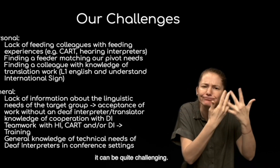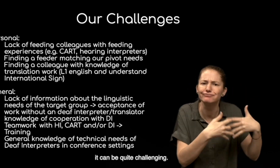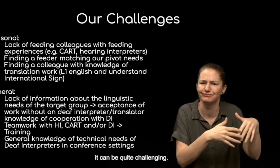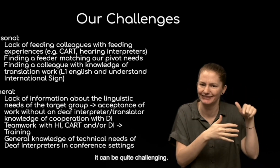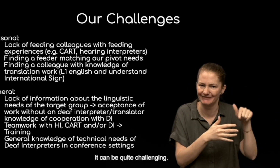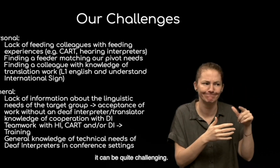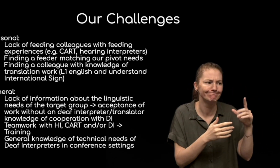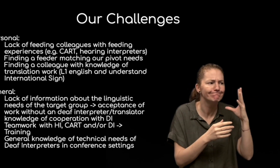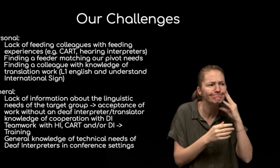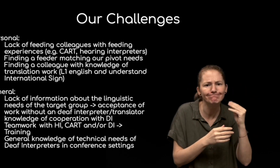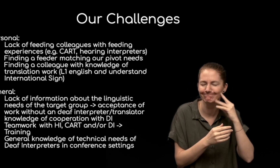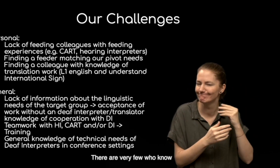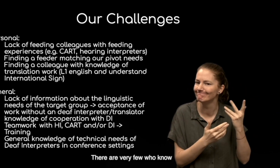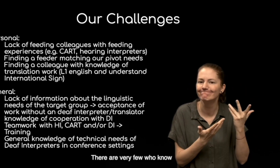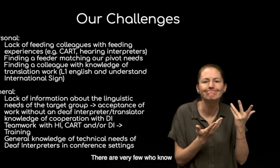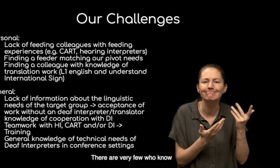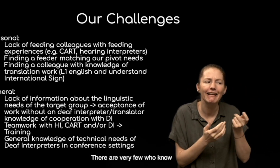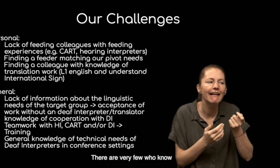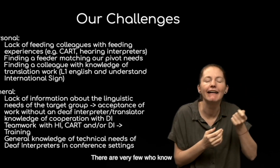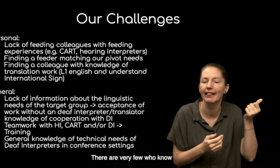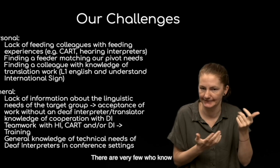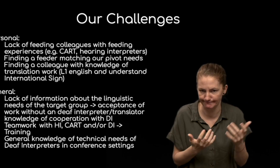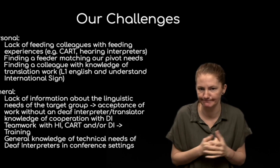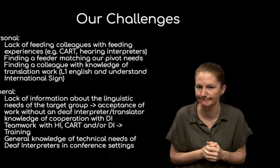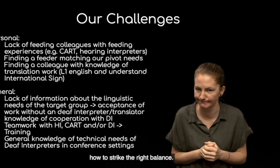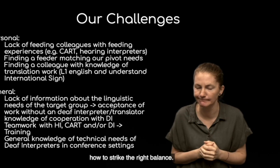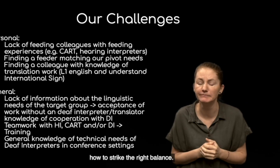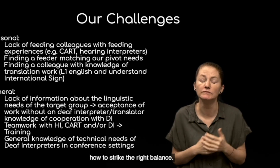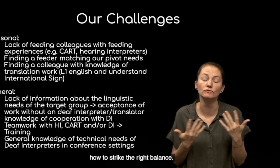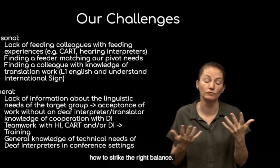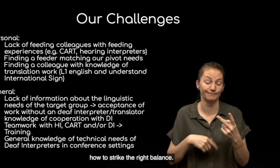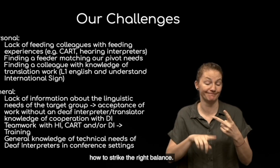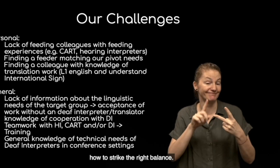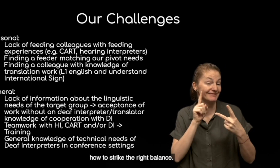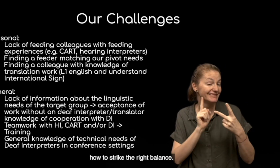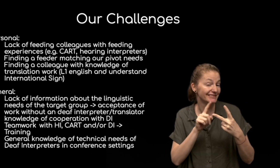There are very few who know how to strike the right balance.